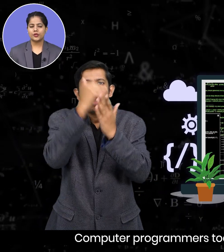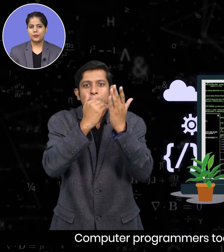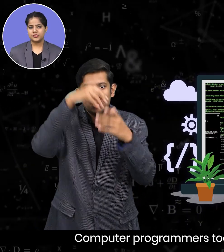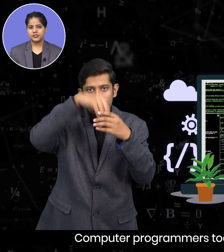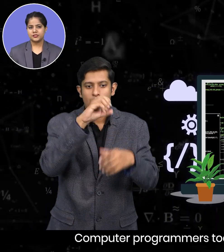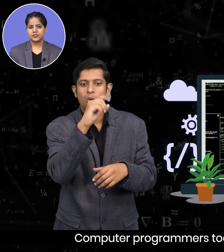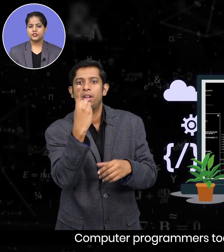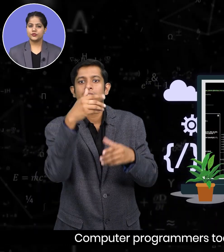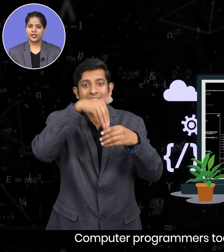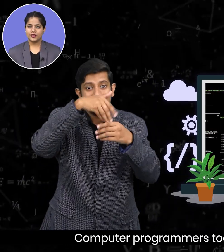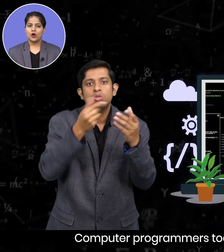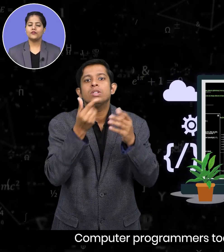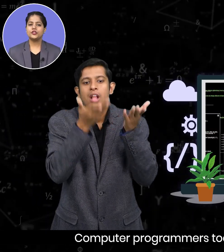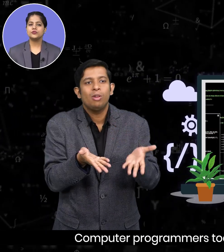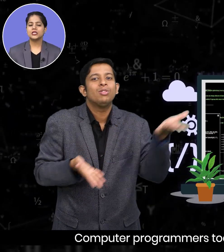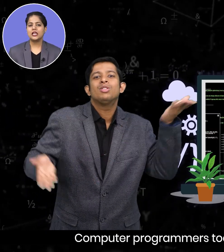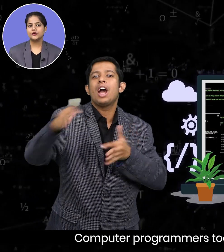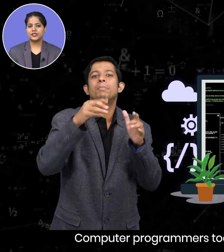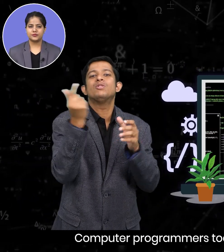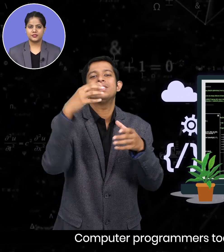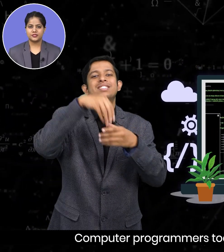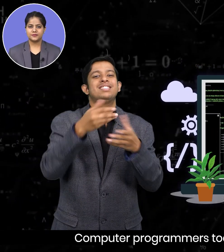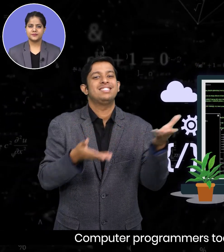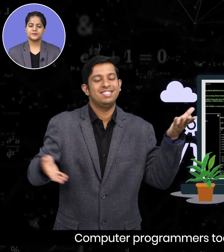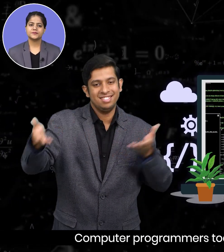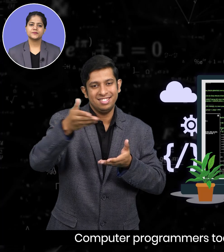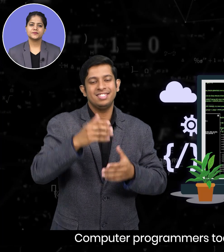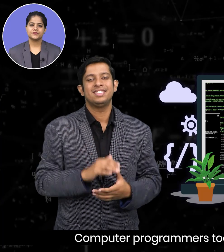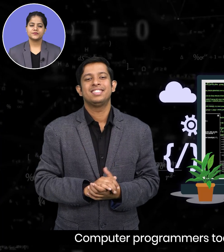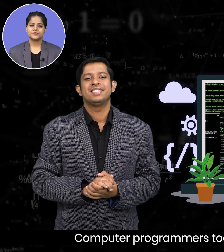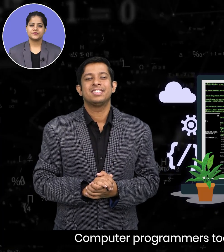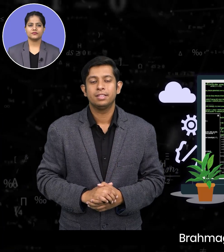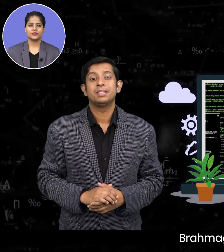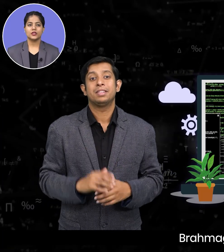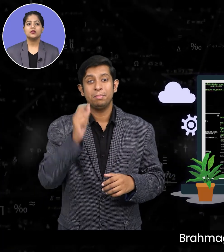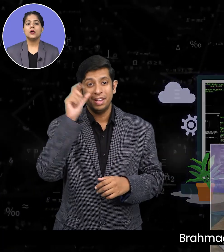Computer programmers today often use algorithms.